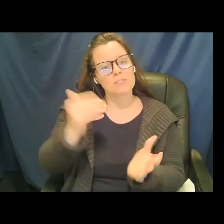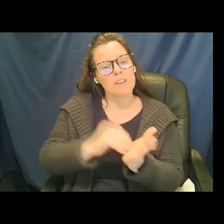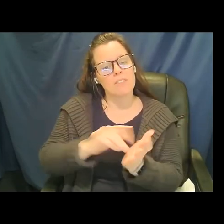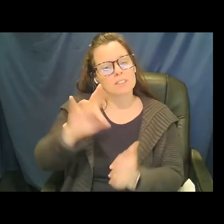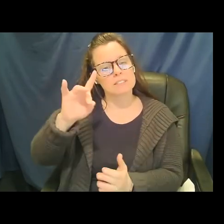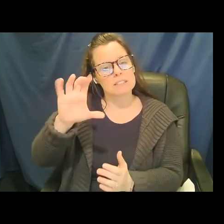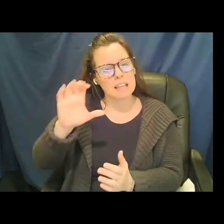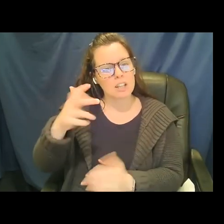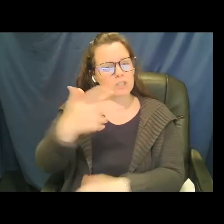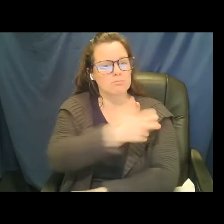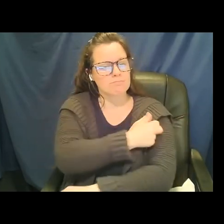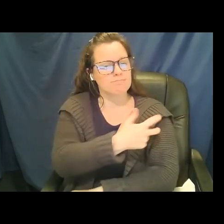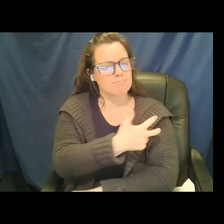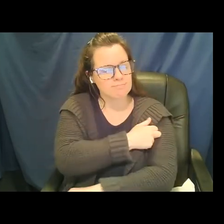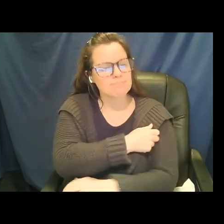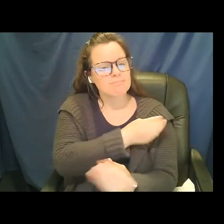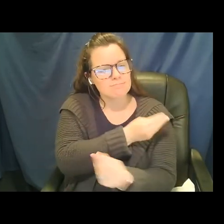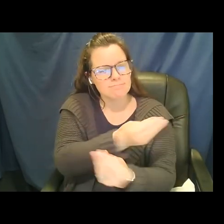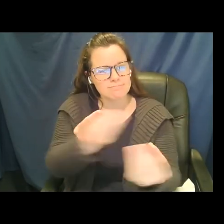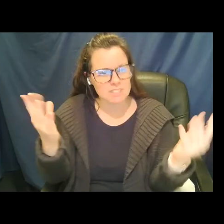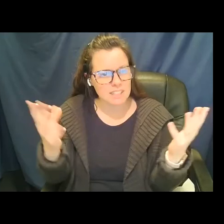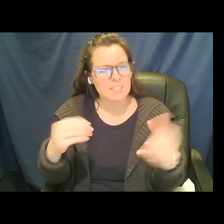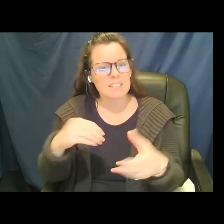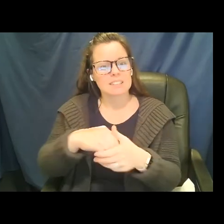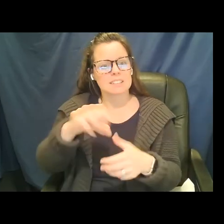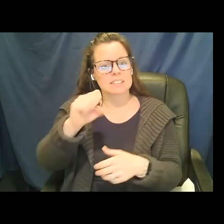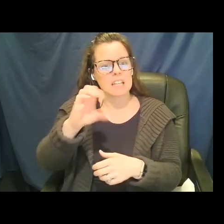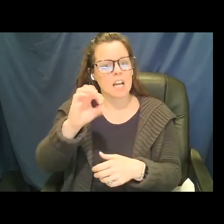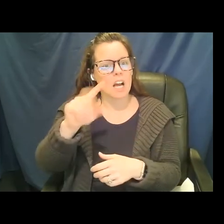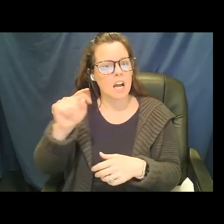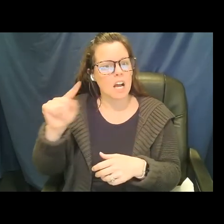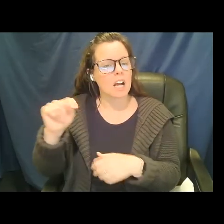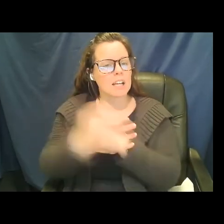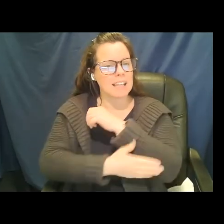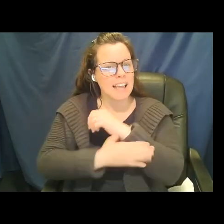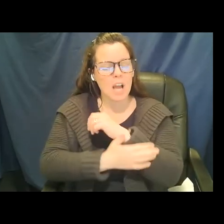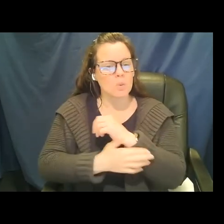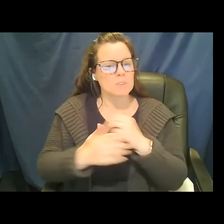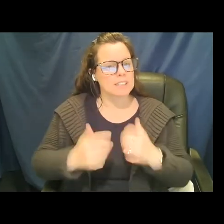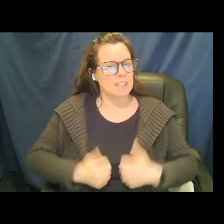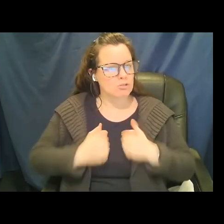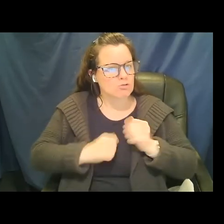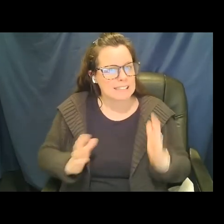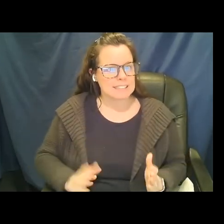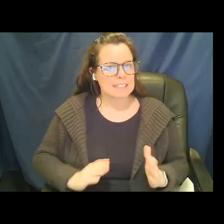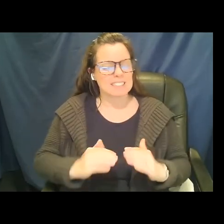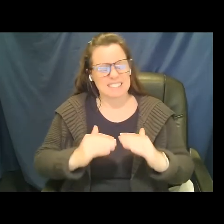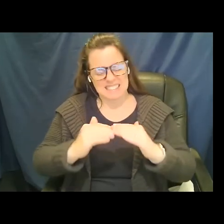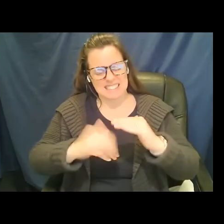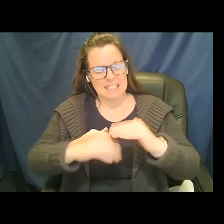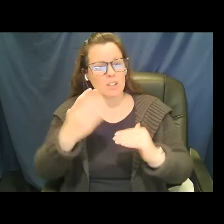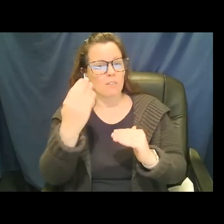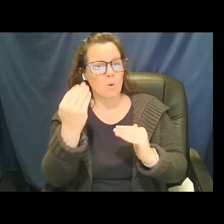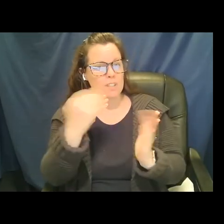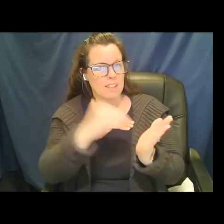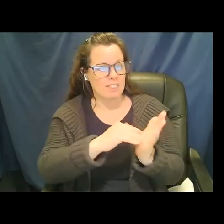of vaccine have been administered to Scott County residents. That includes just under 14,000 first